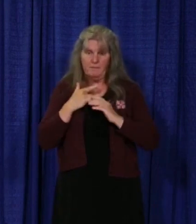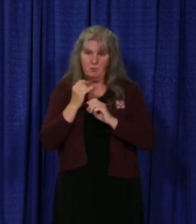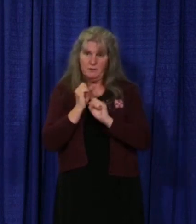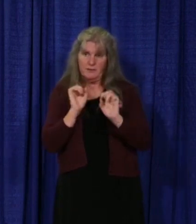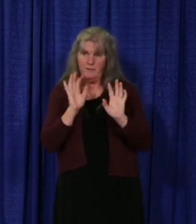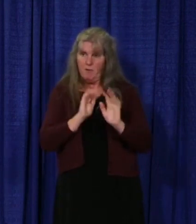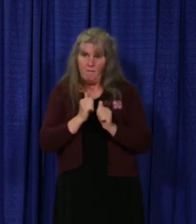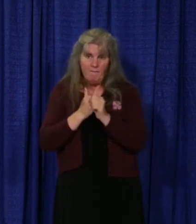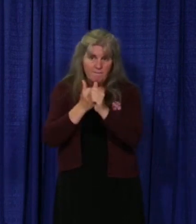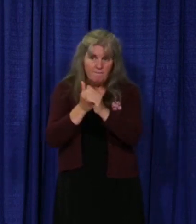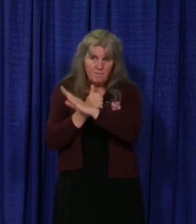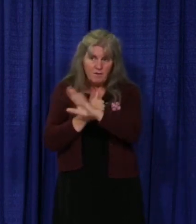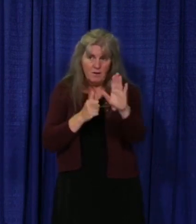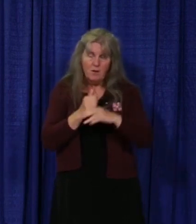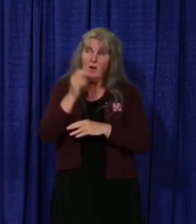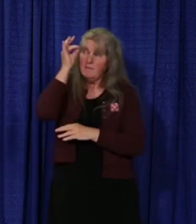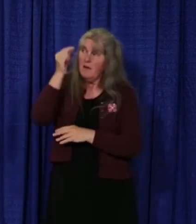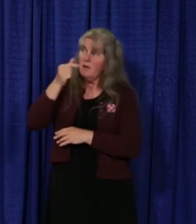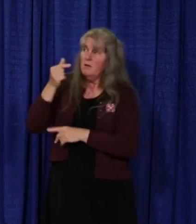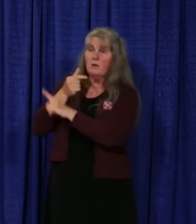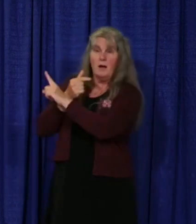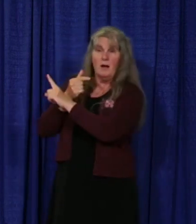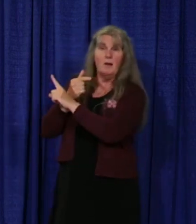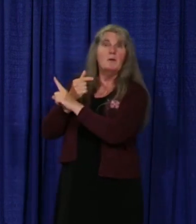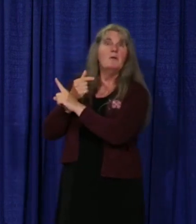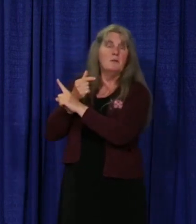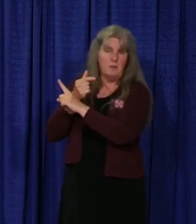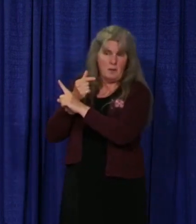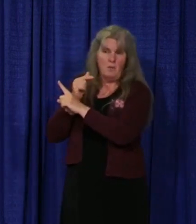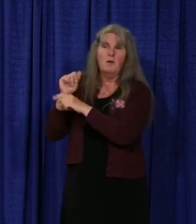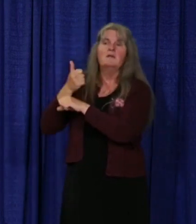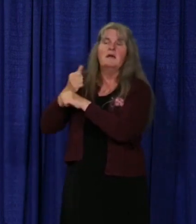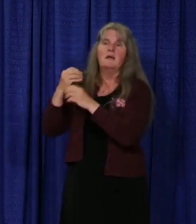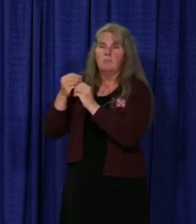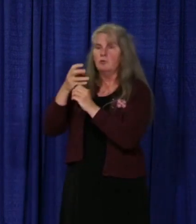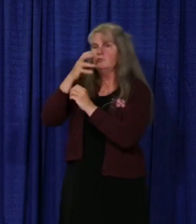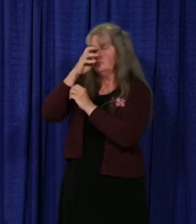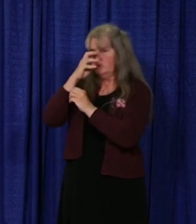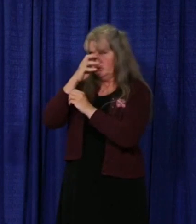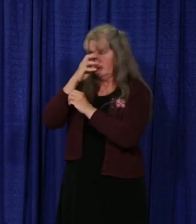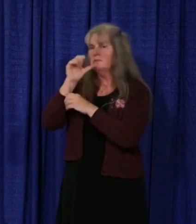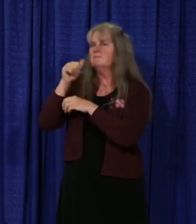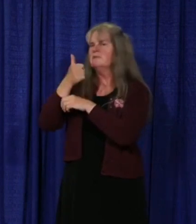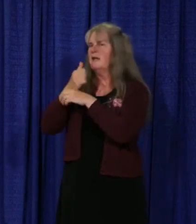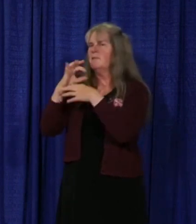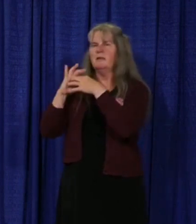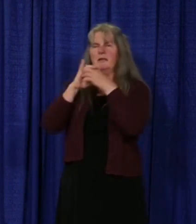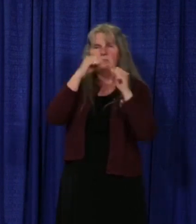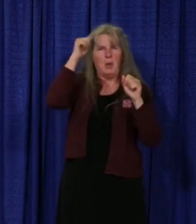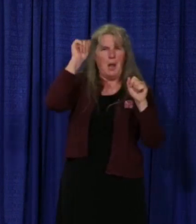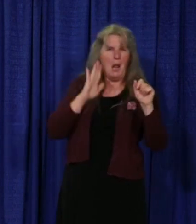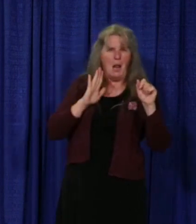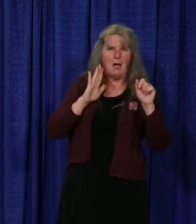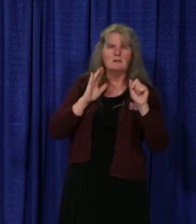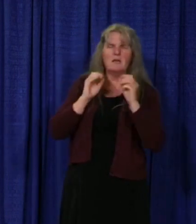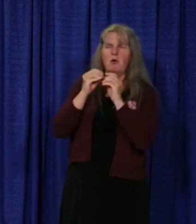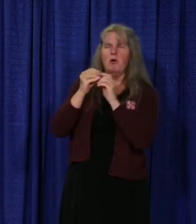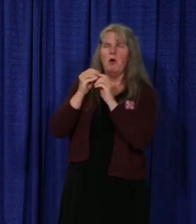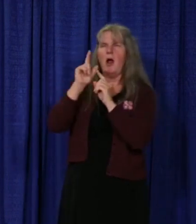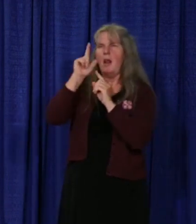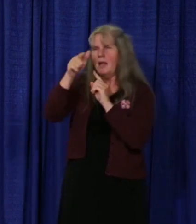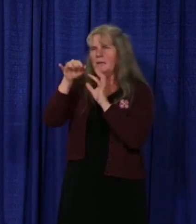Knowing that the federal government is boosting up their Alaskan provisions, and more details to come on that. Much